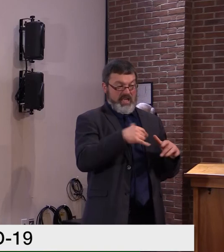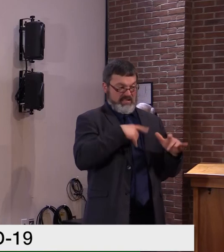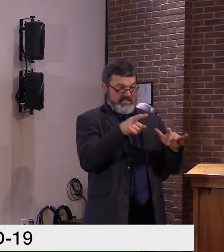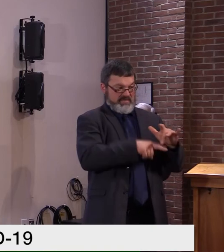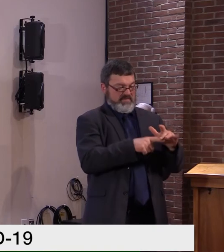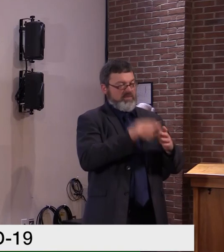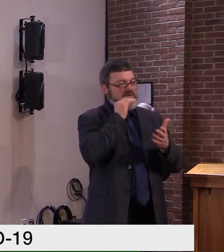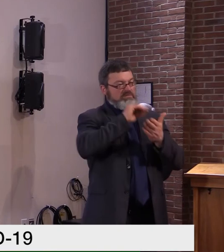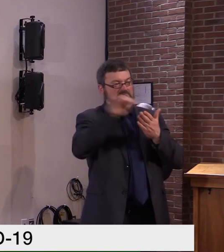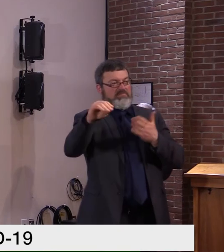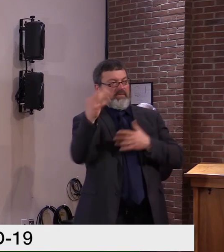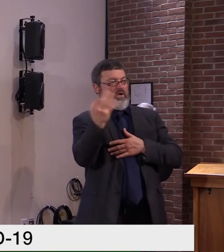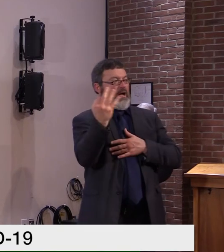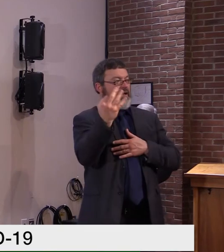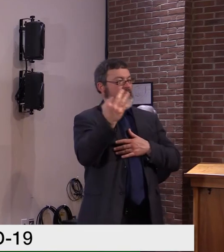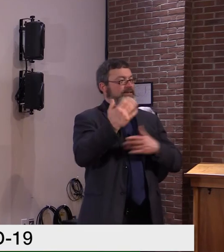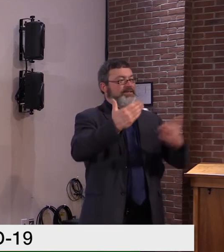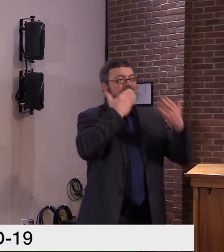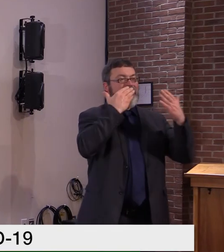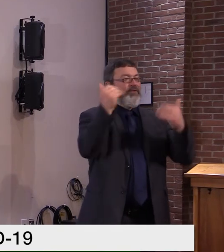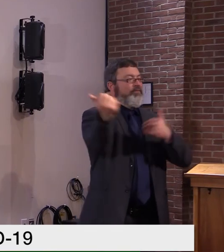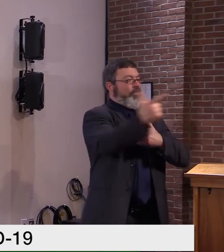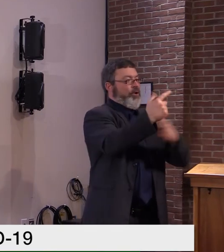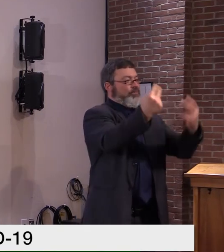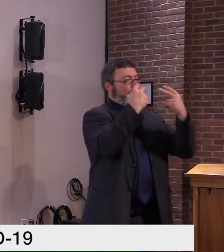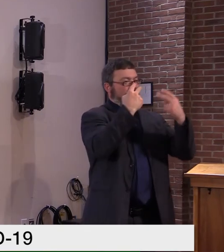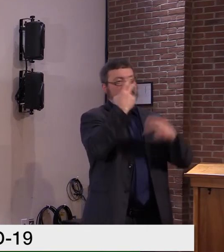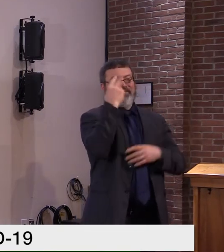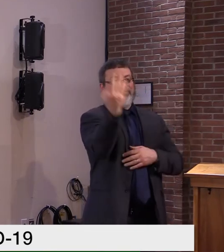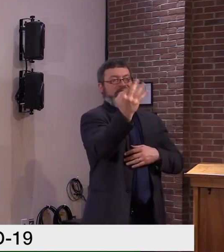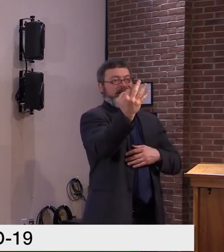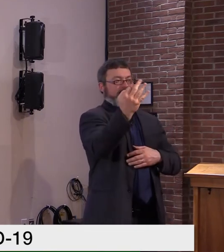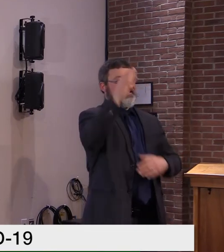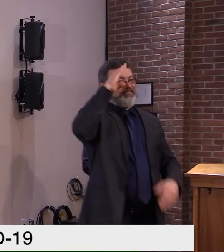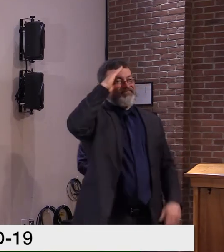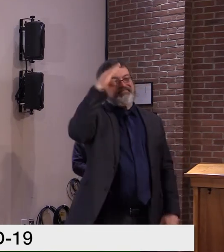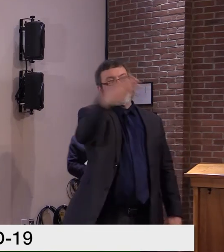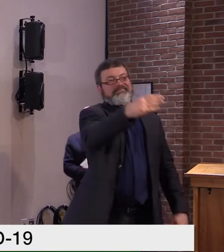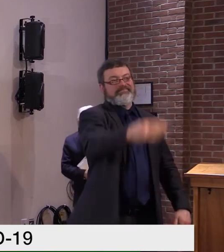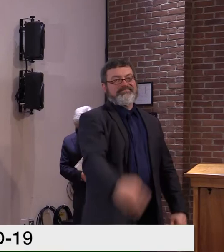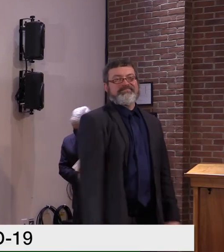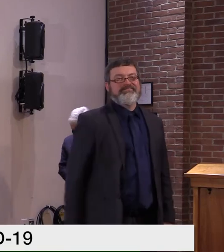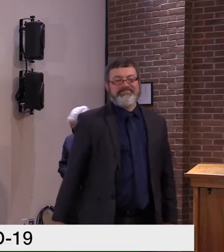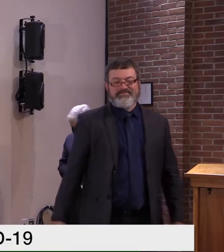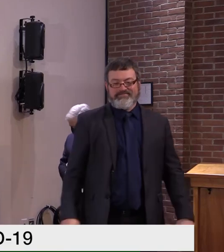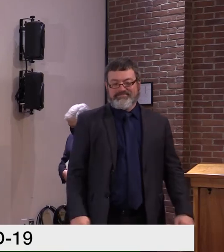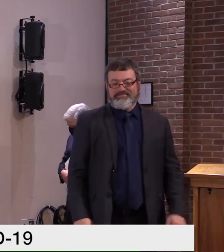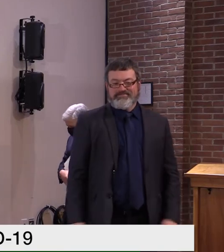in, and we'll see you again on Friday.